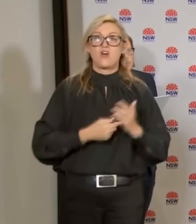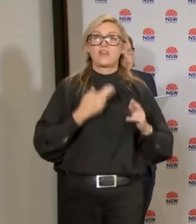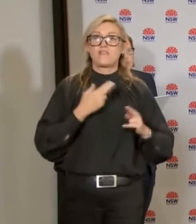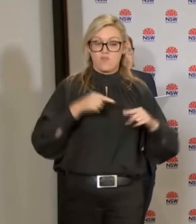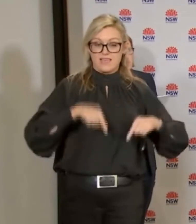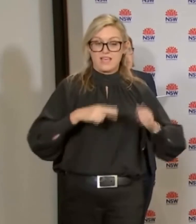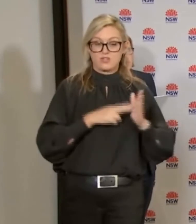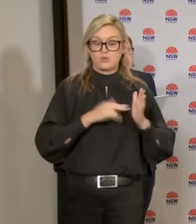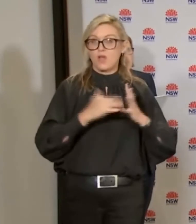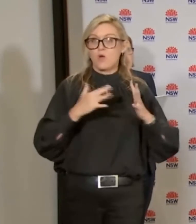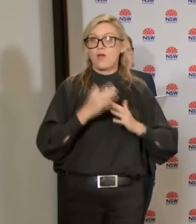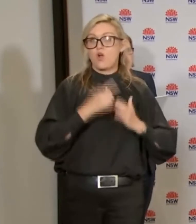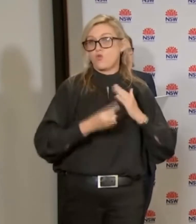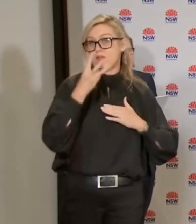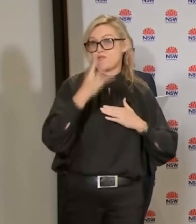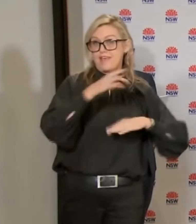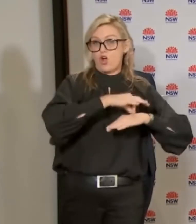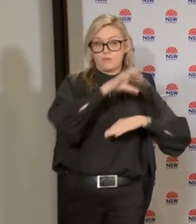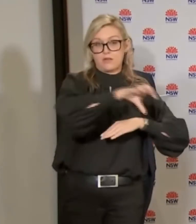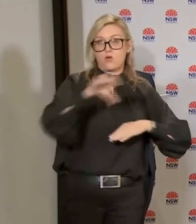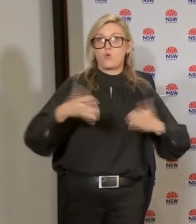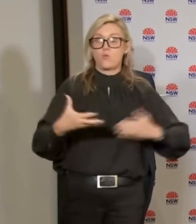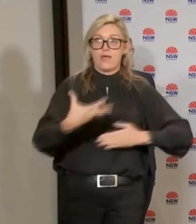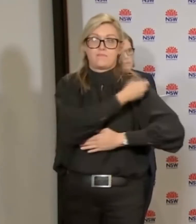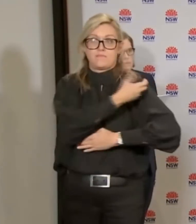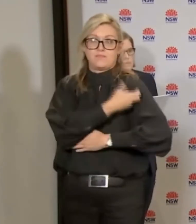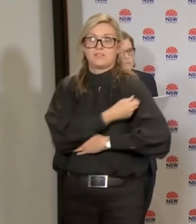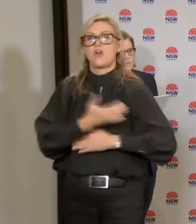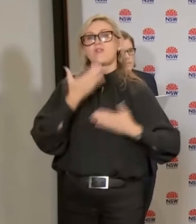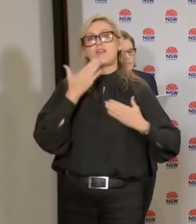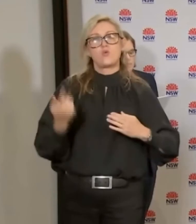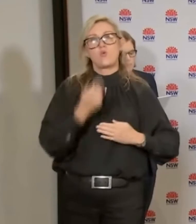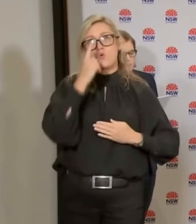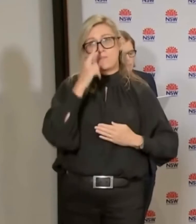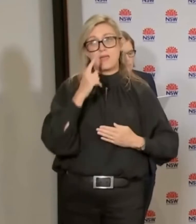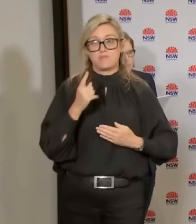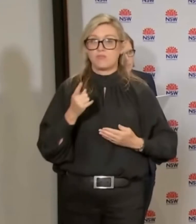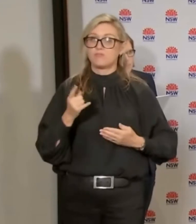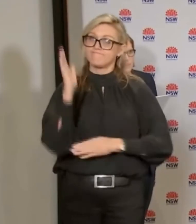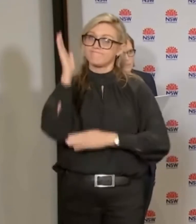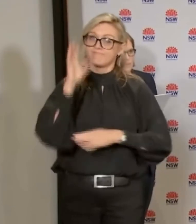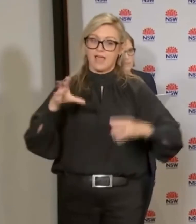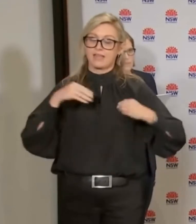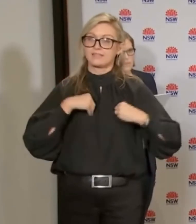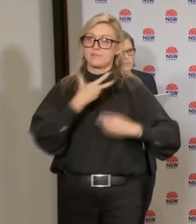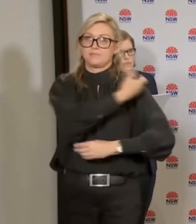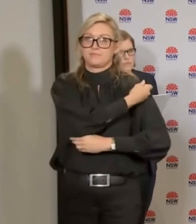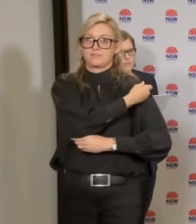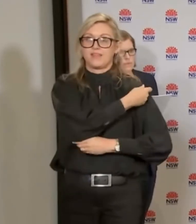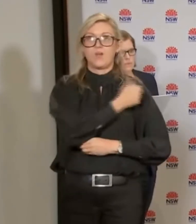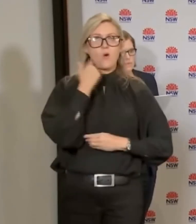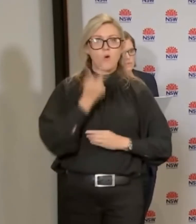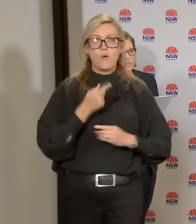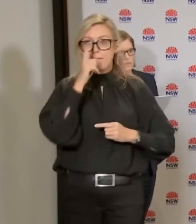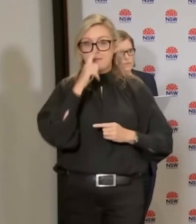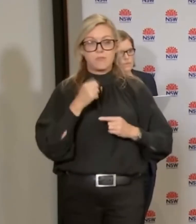hospitals. I want to thank everybody involved, including the people who've put up their hand to get the jab, and every day we get booking numbers for the next day and the next